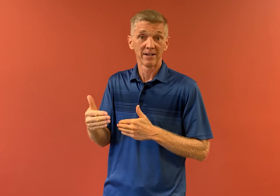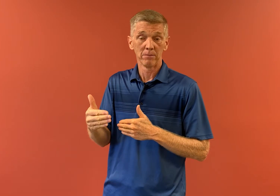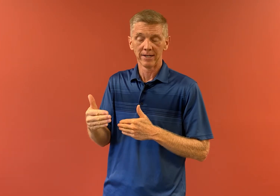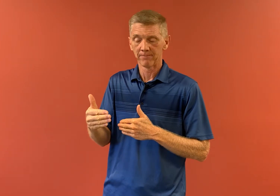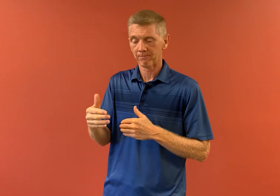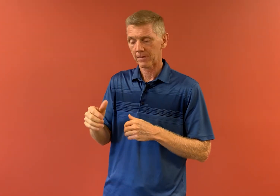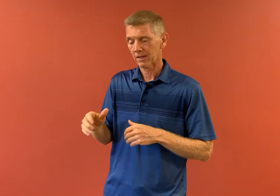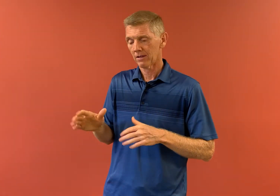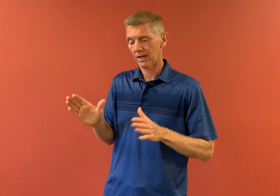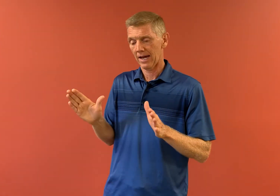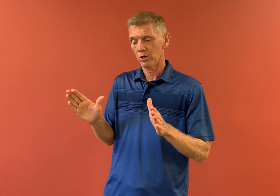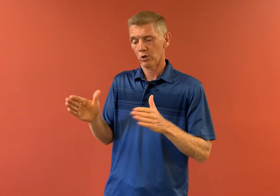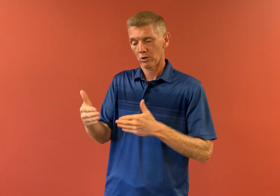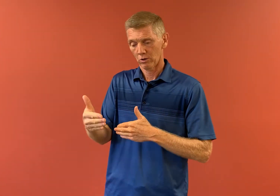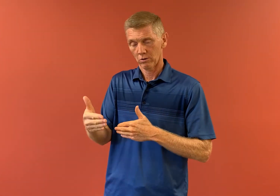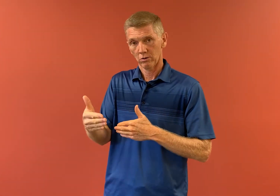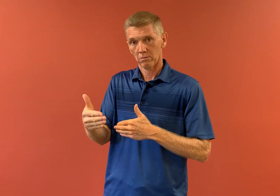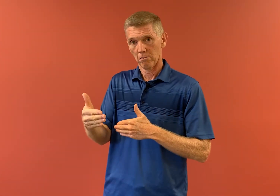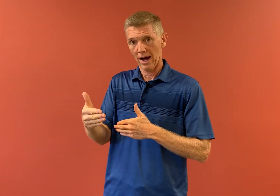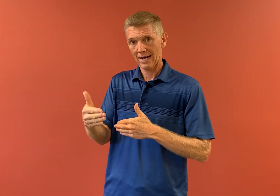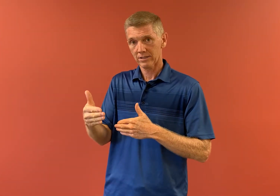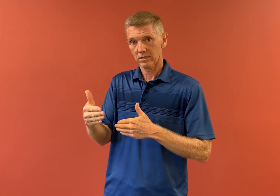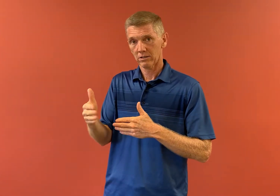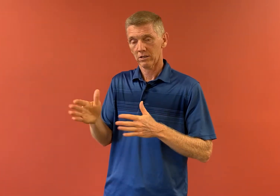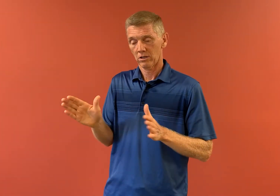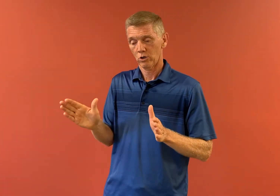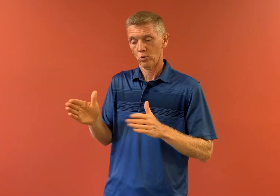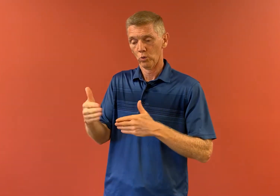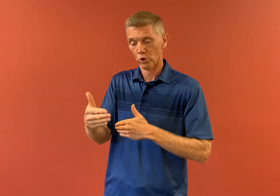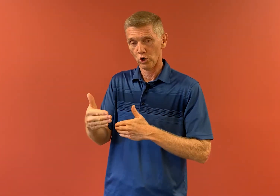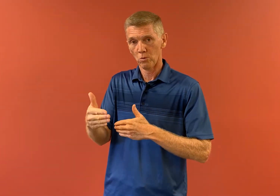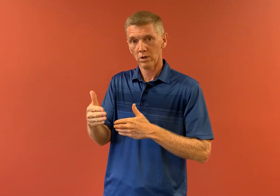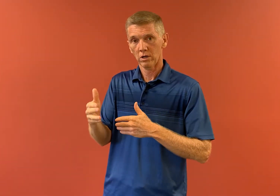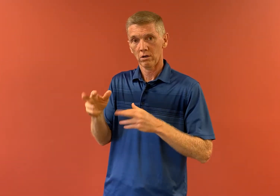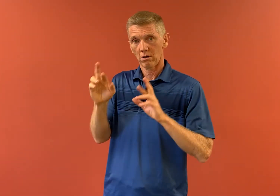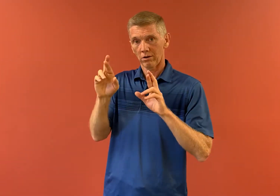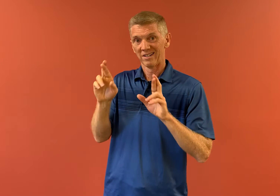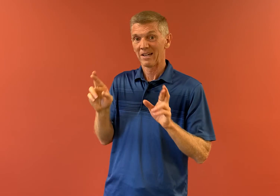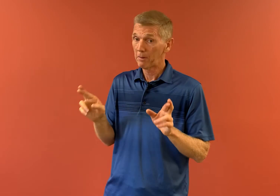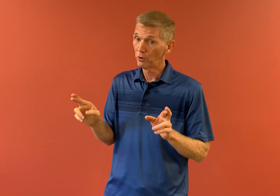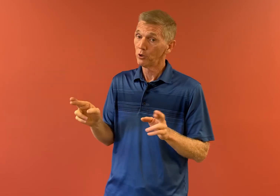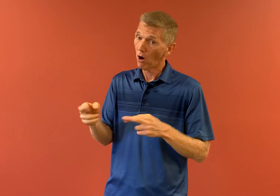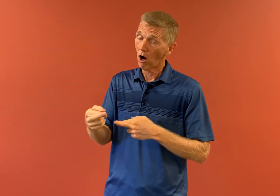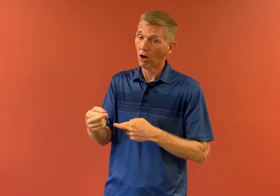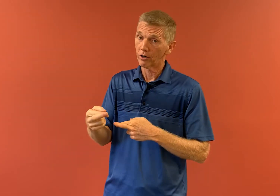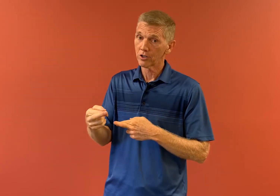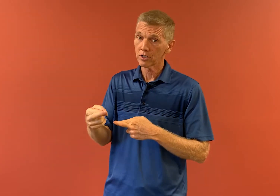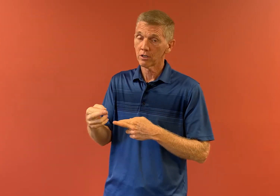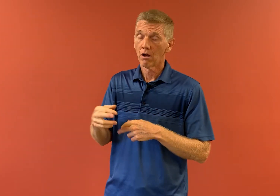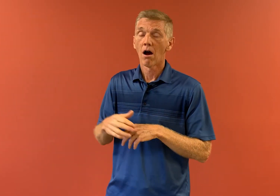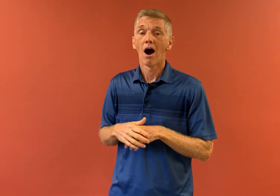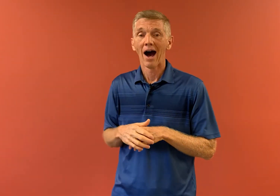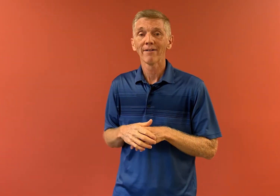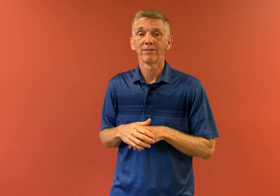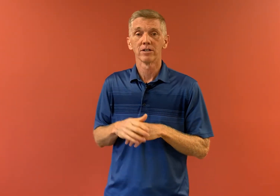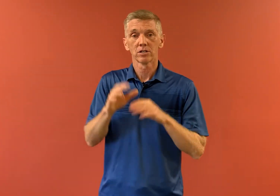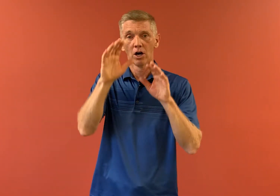minute. Okay? Box, room. Some people do R's. Office,